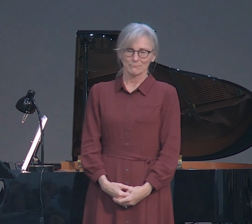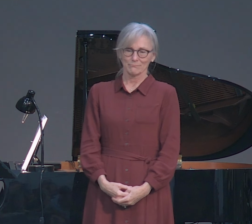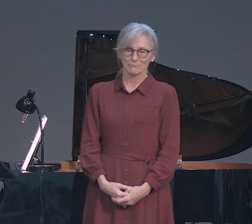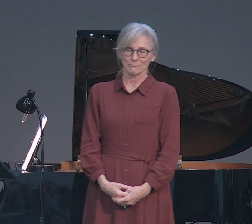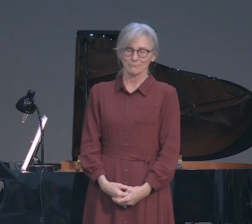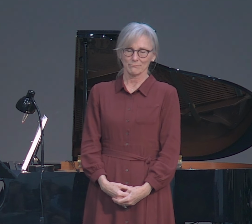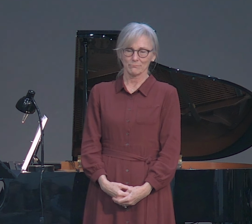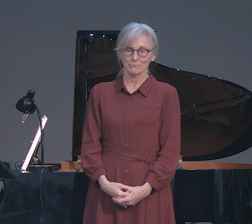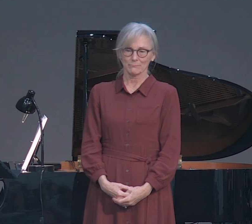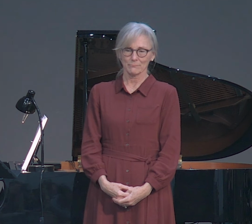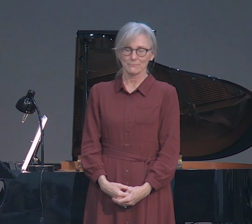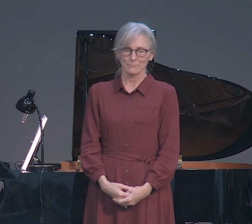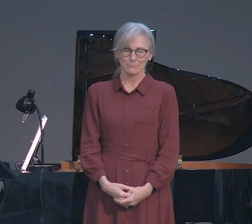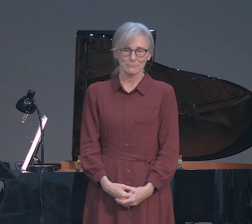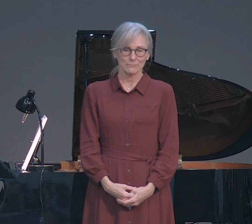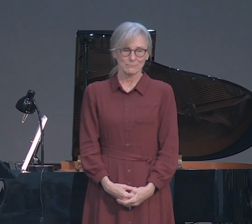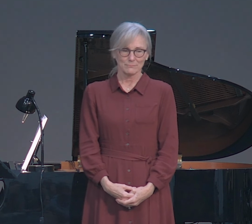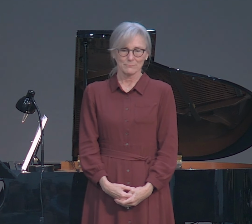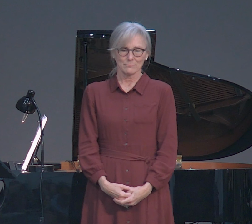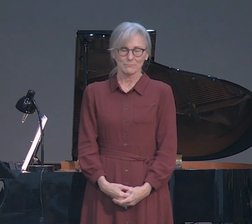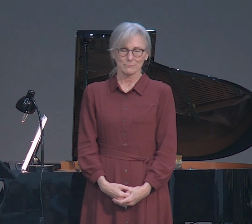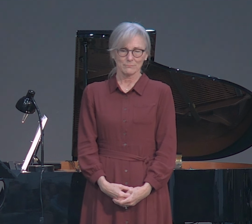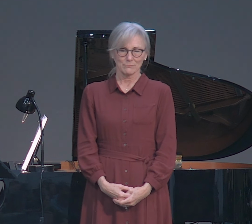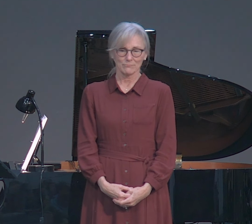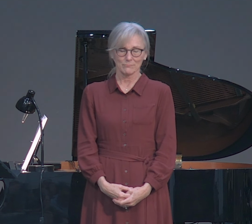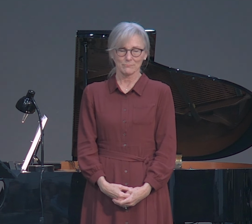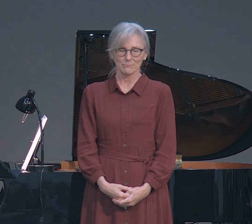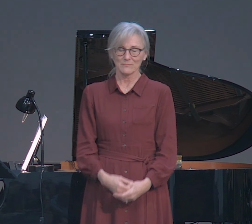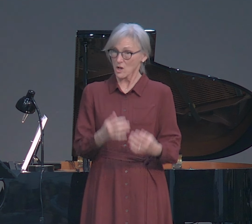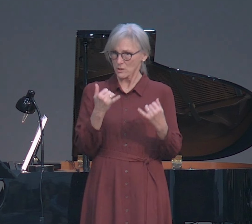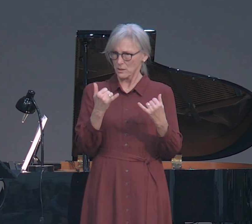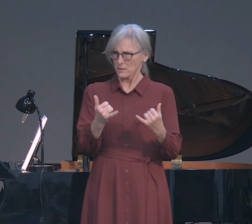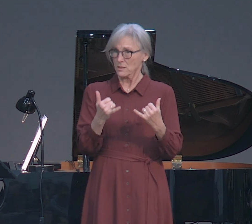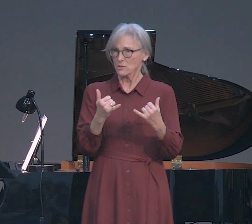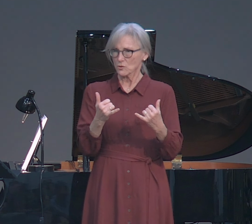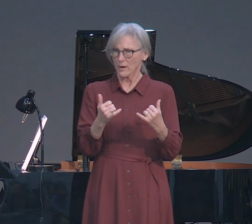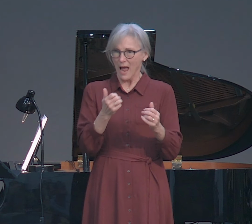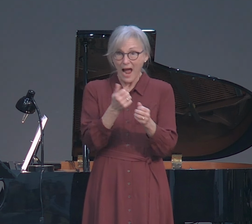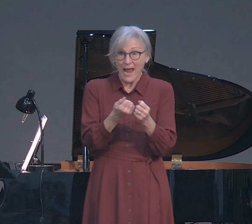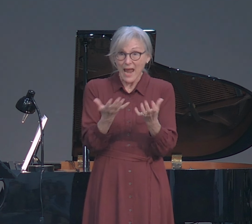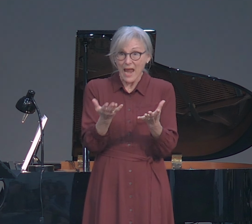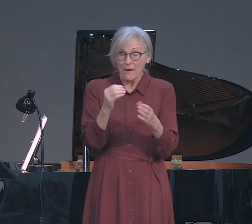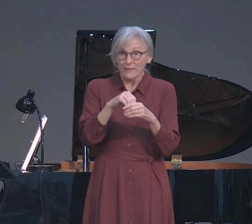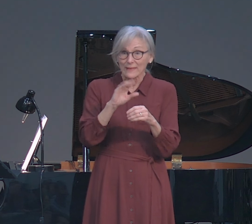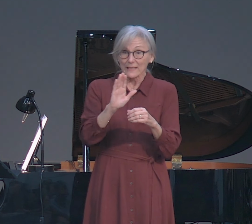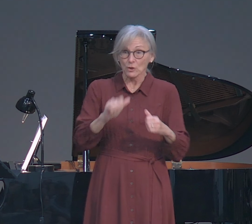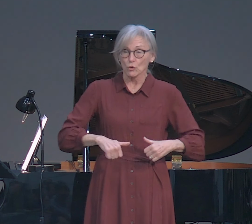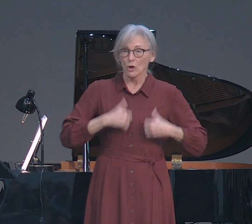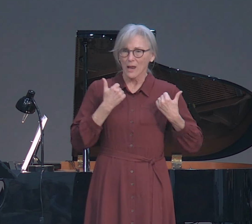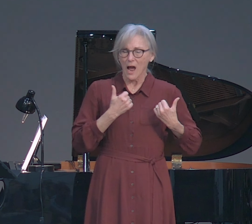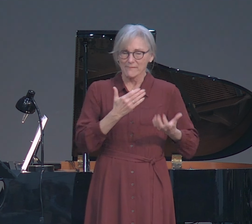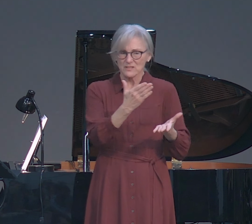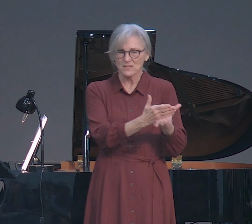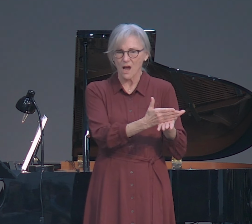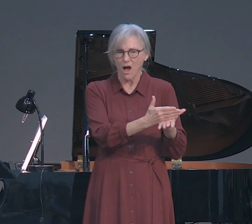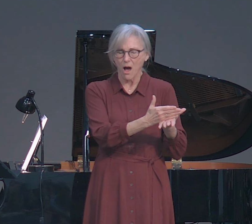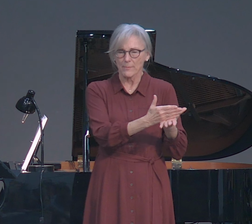everything else in life should be put on pause right now as we remember